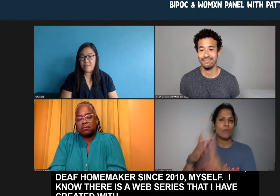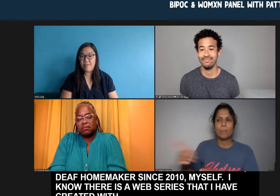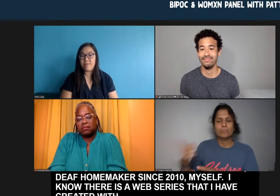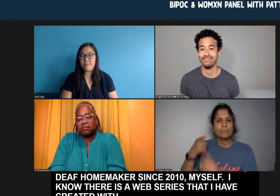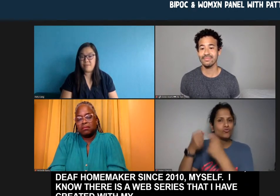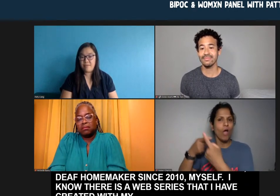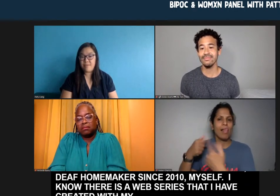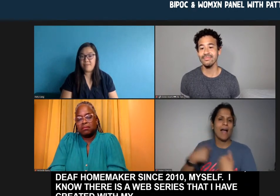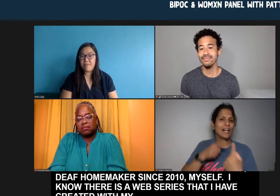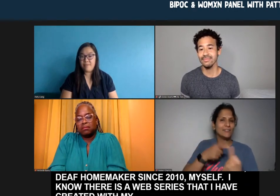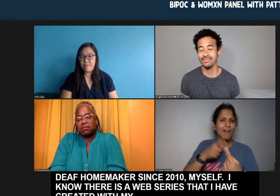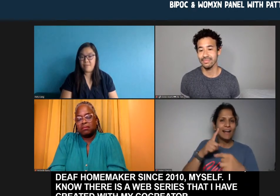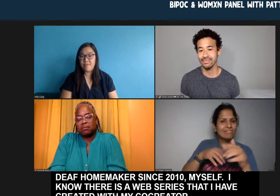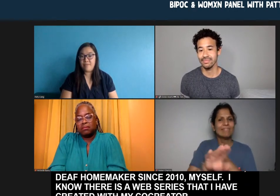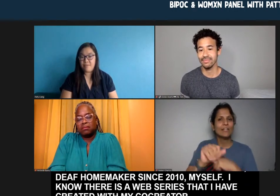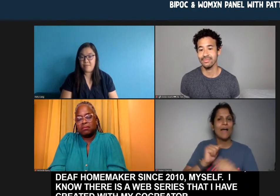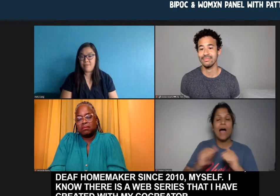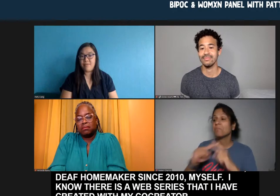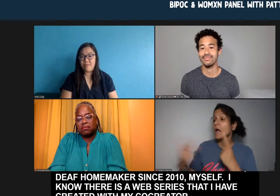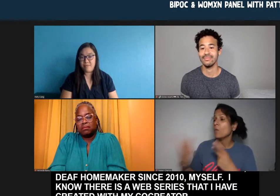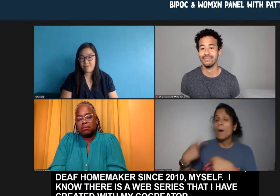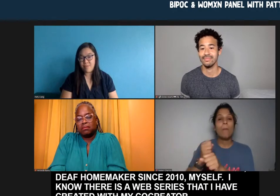co-creator, Craig Fogel. He's a hearing interpreter. And